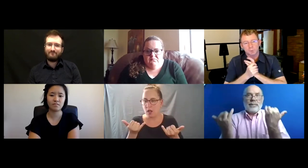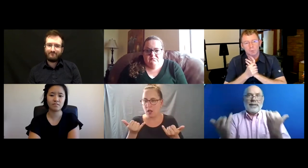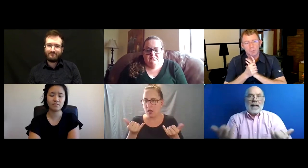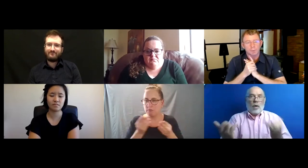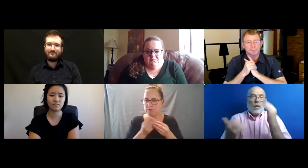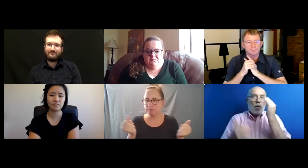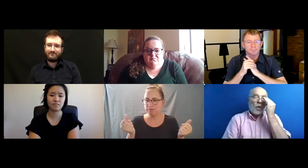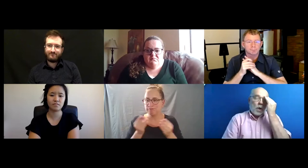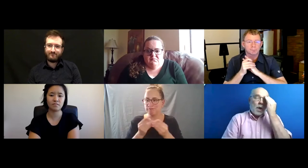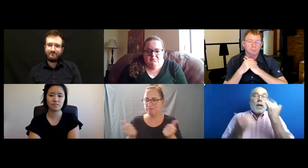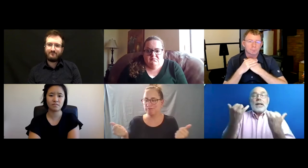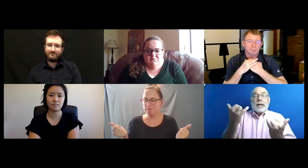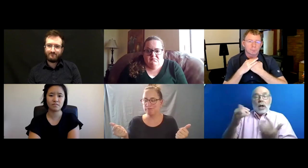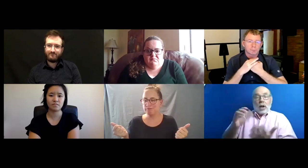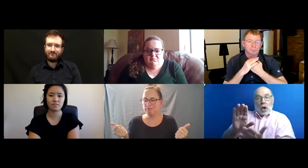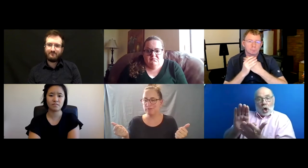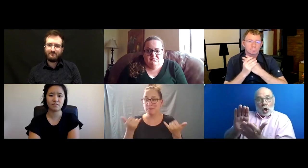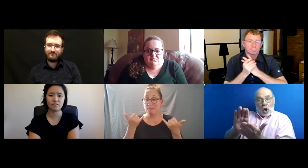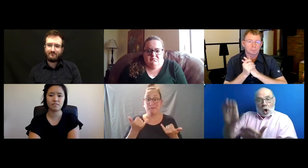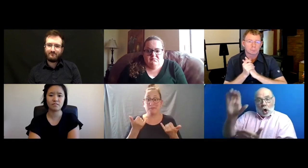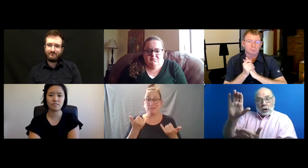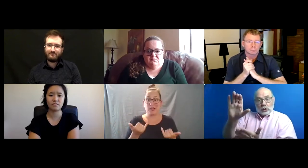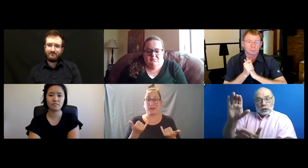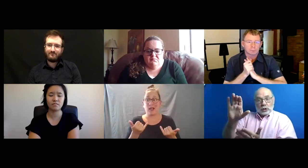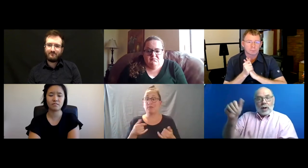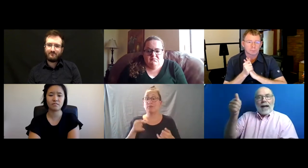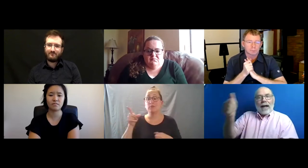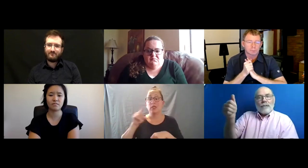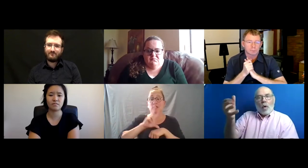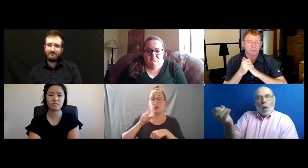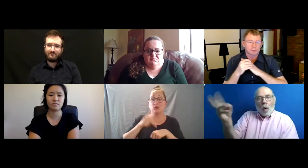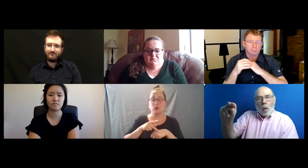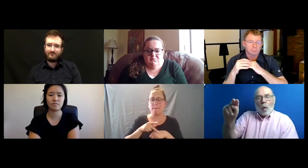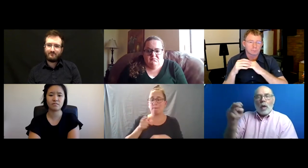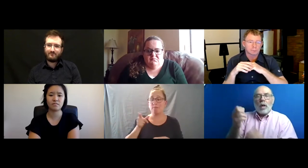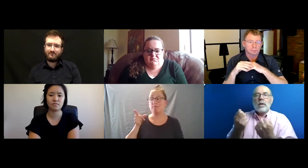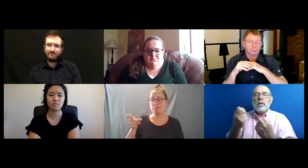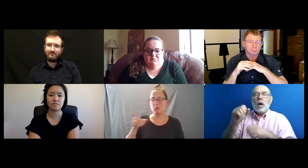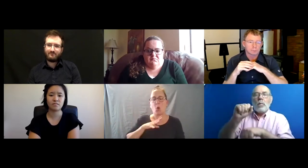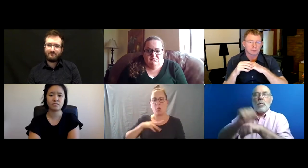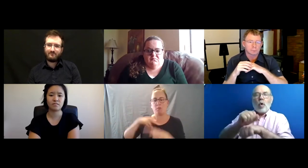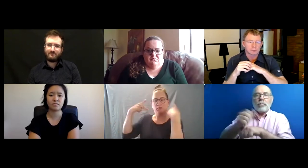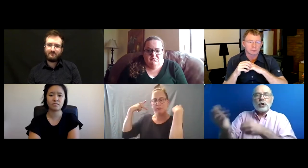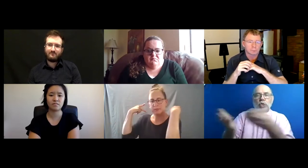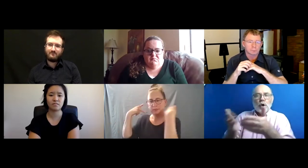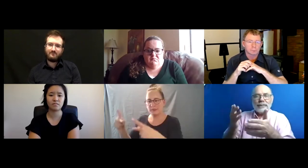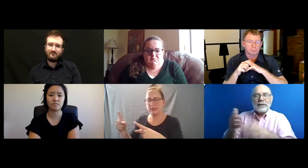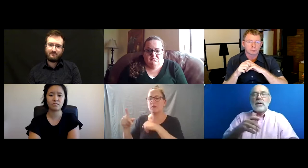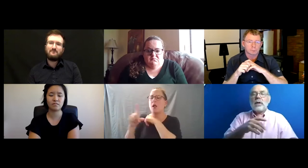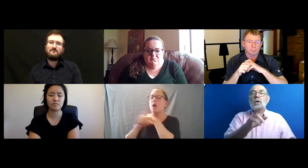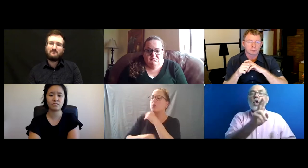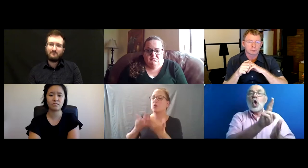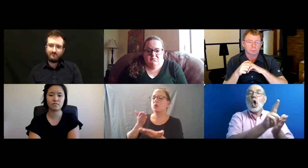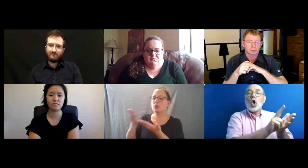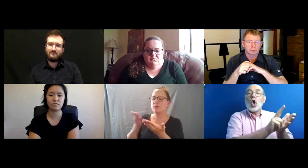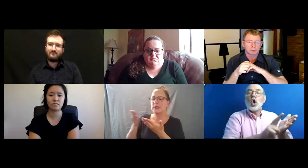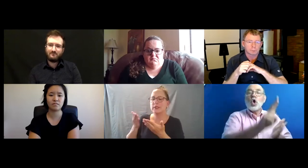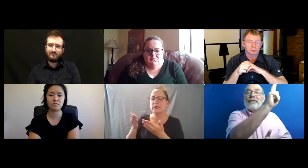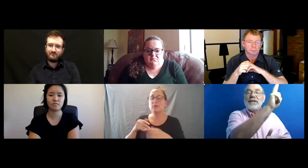and now we're seeing large gaps in the overall systems. Colleges do have their own employment service